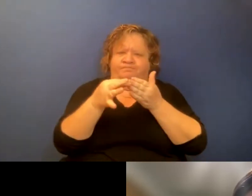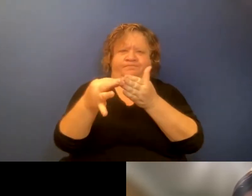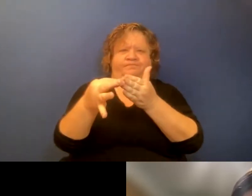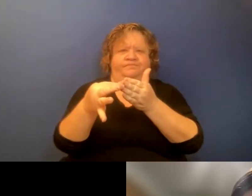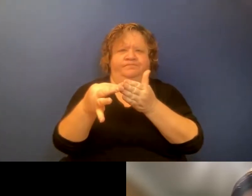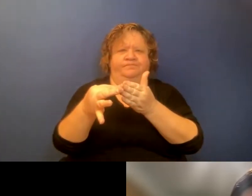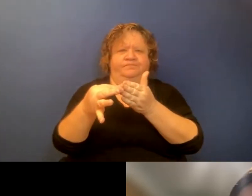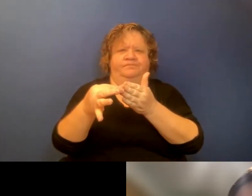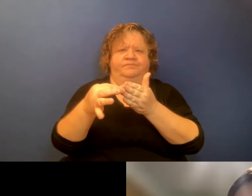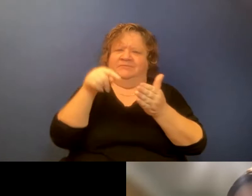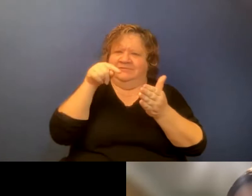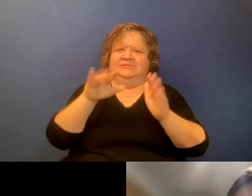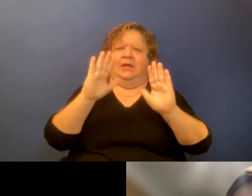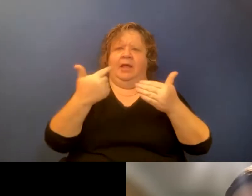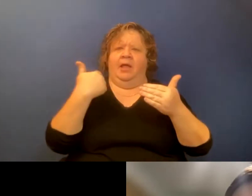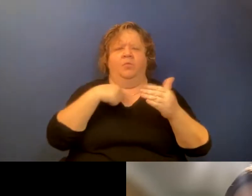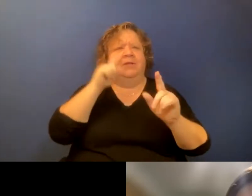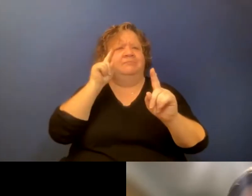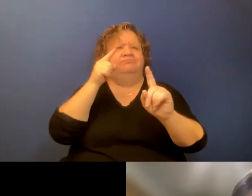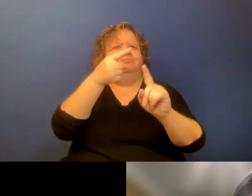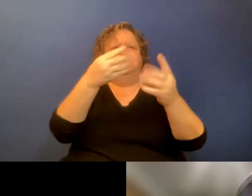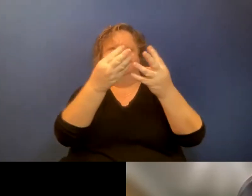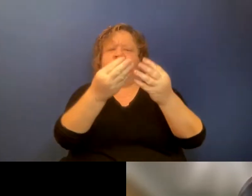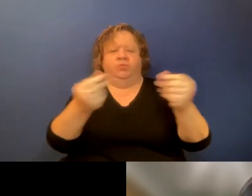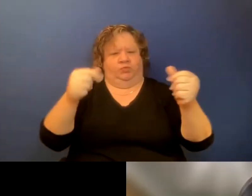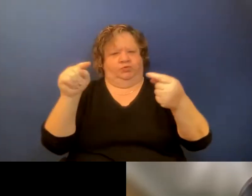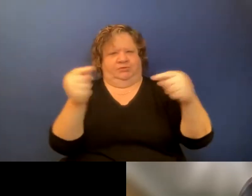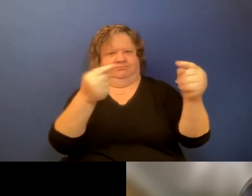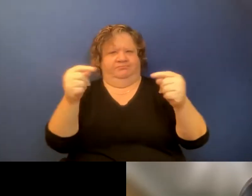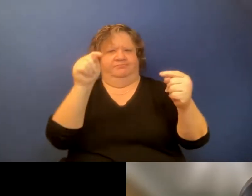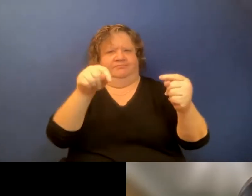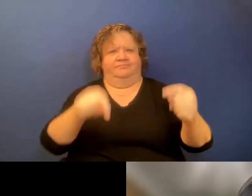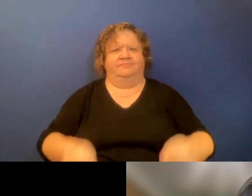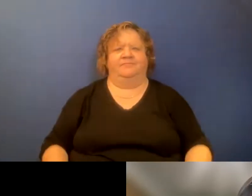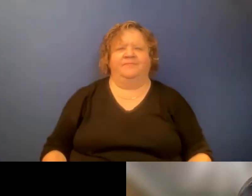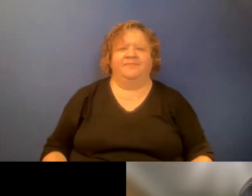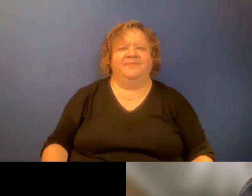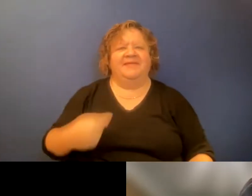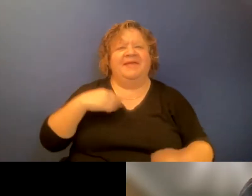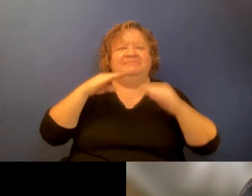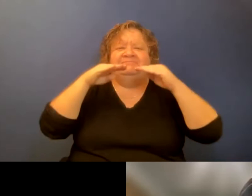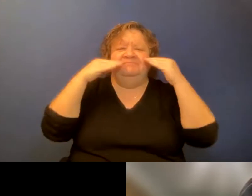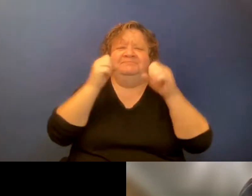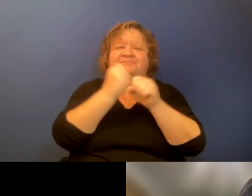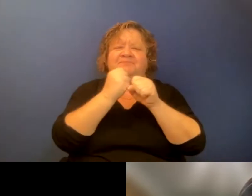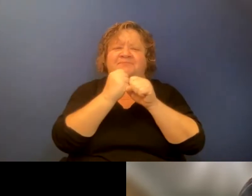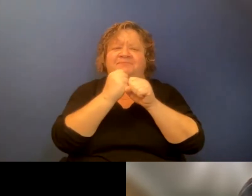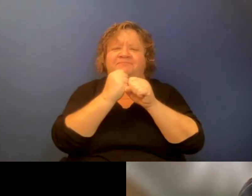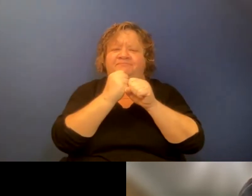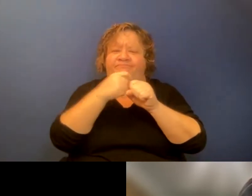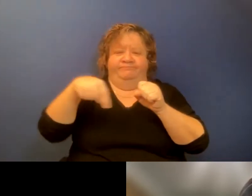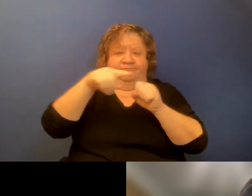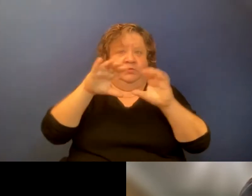Angeles mentioned. And I'm really happy to be working with an expert organization like Think Place that works in